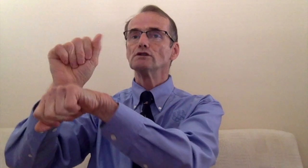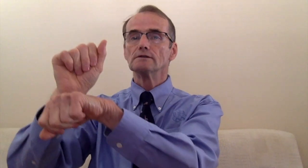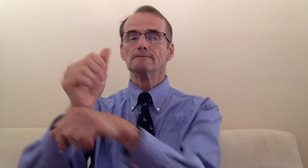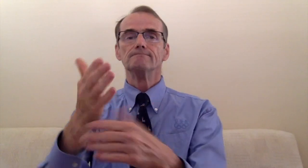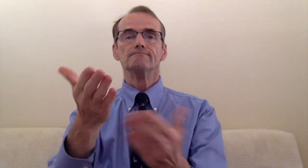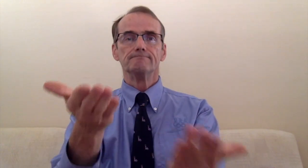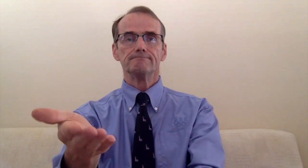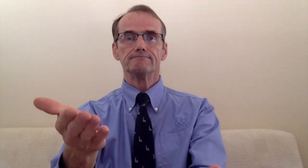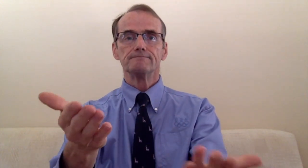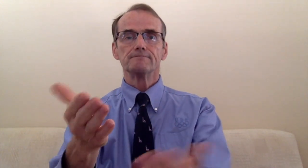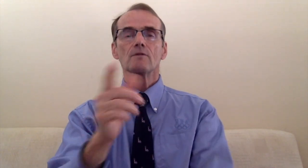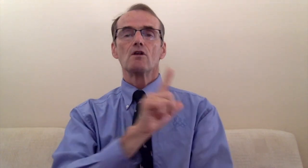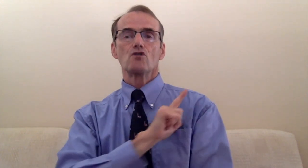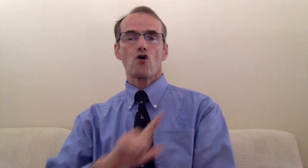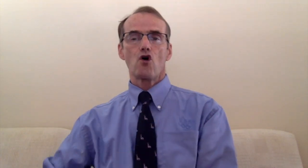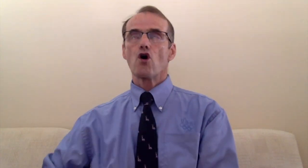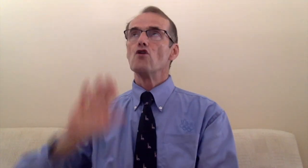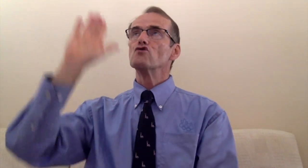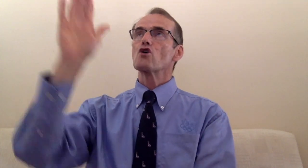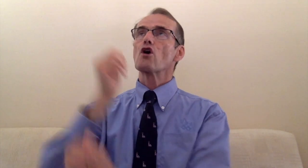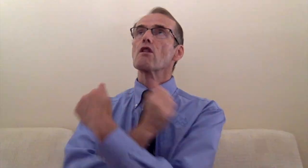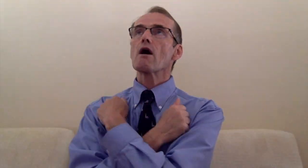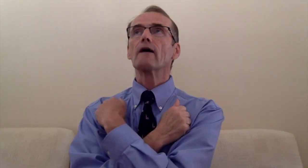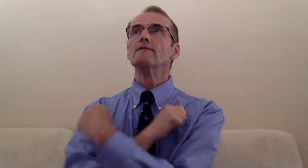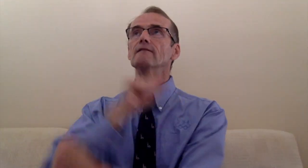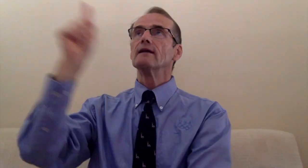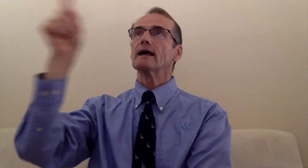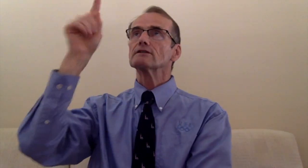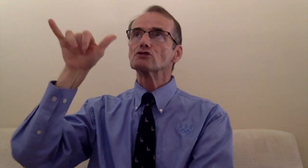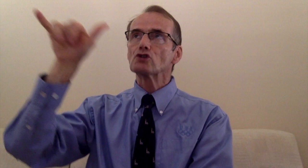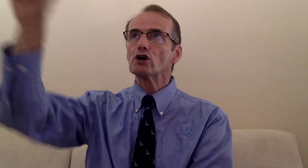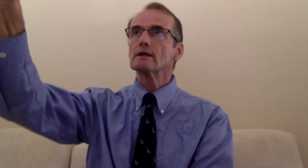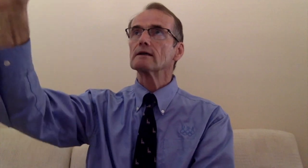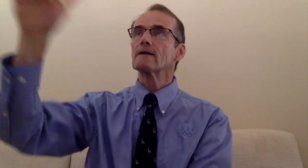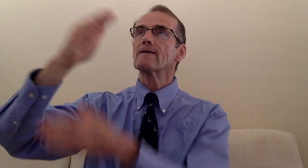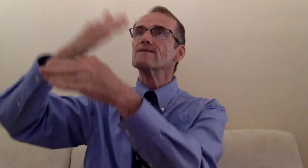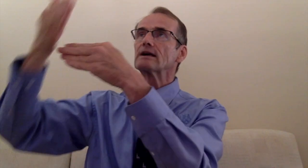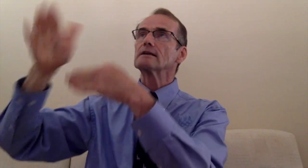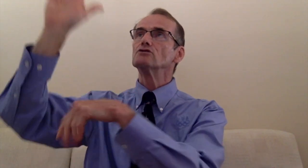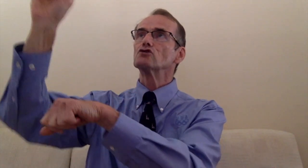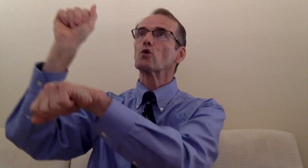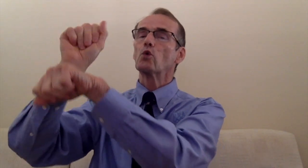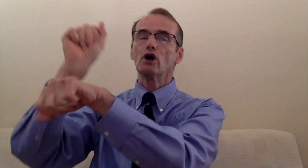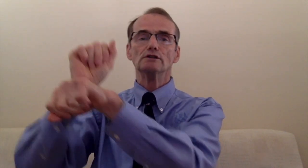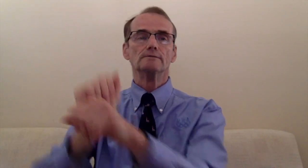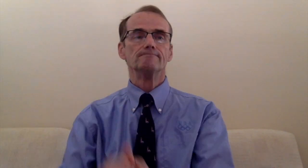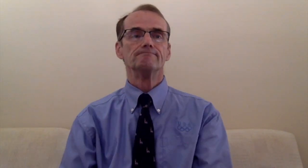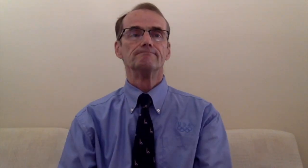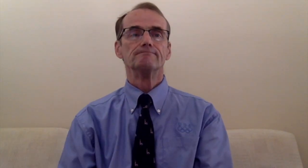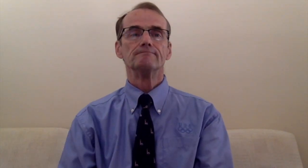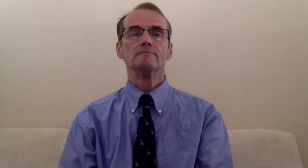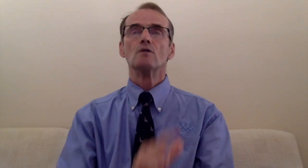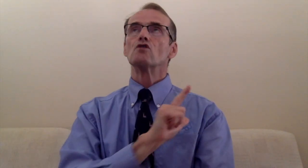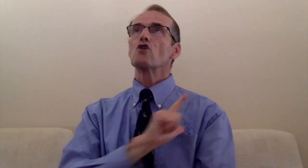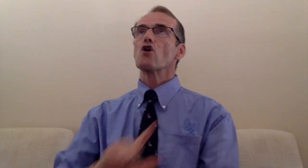Do not forsake the work of your hands. Join me. Lord, your love is eternal. Do not forsake the work of